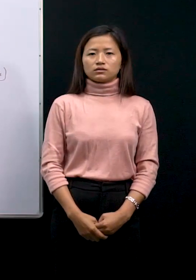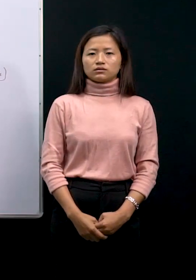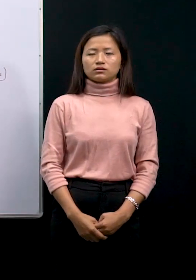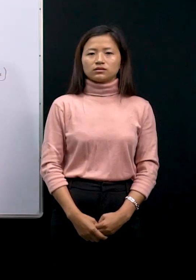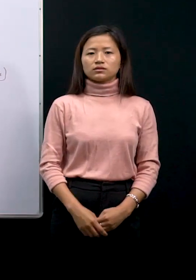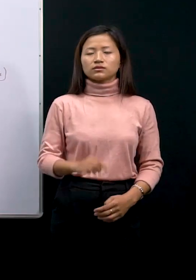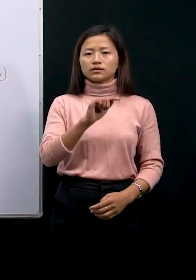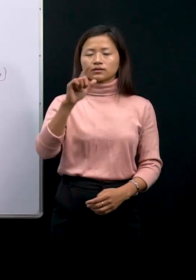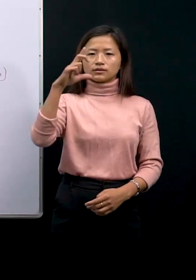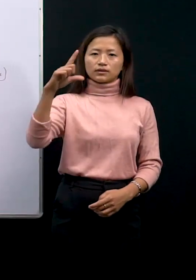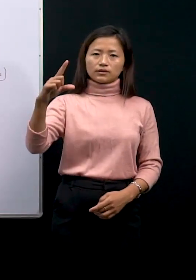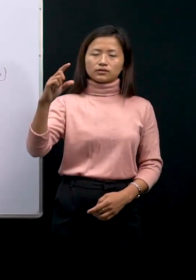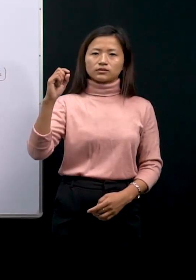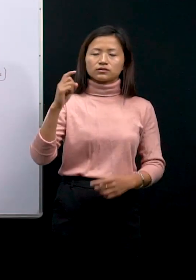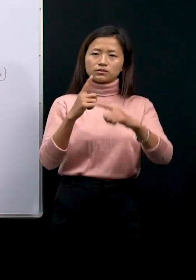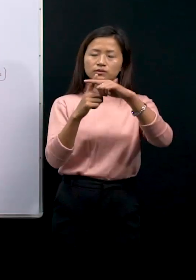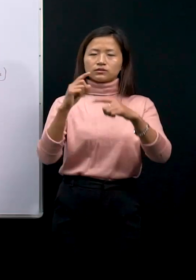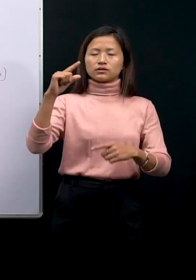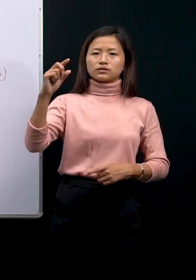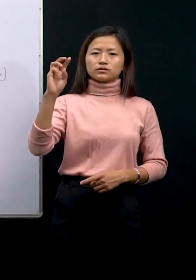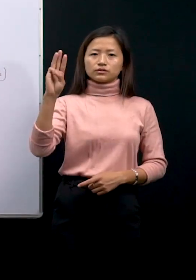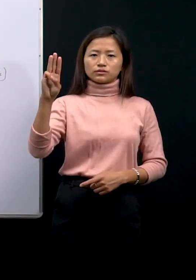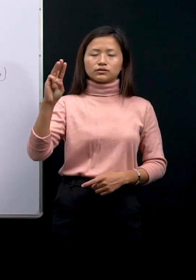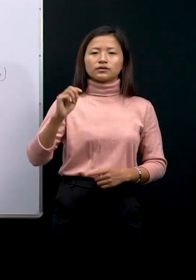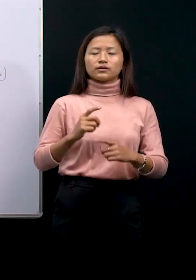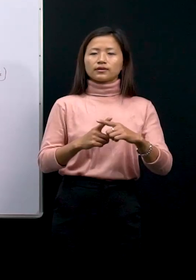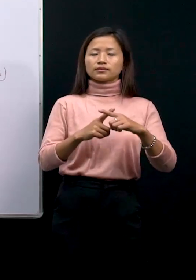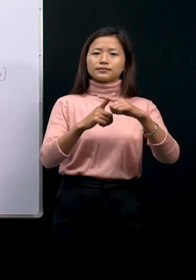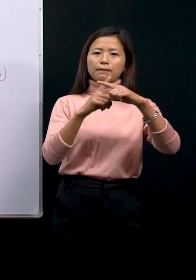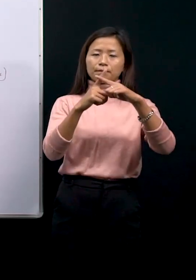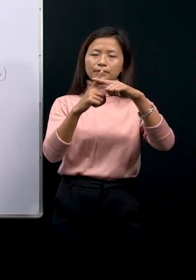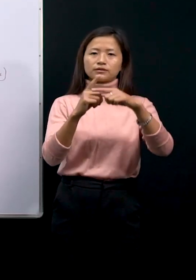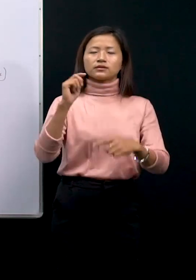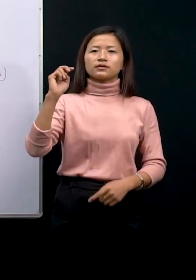Inside the bracket, angle 2 plus angle 3 equal how much? Angle AOB.